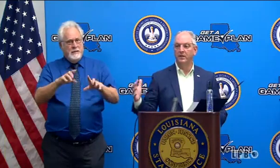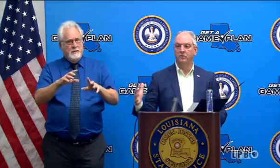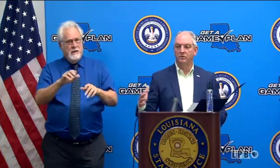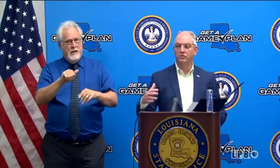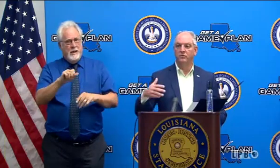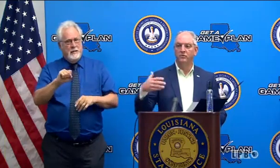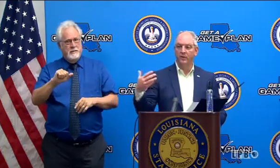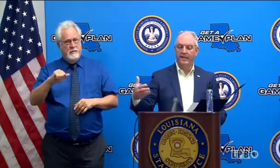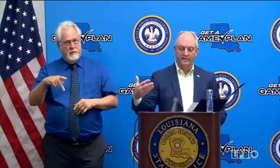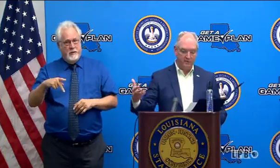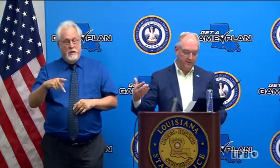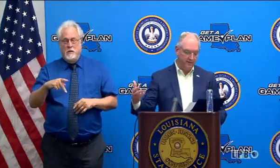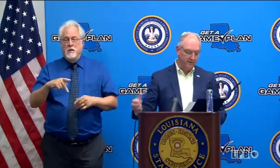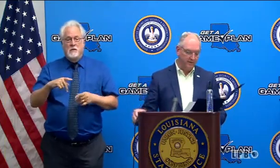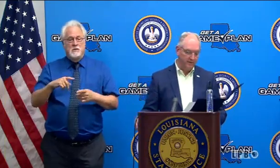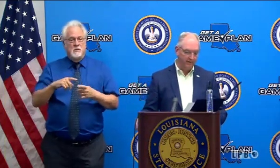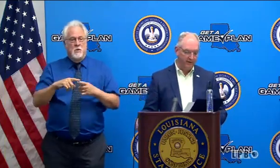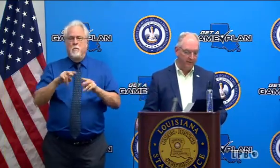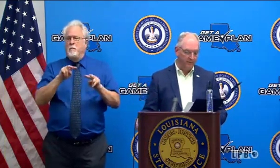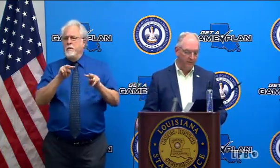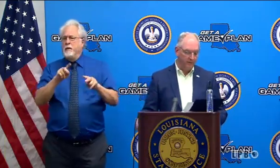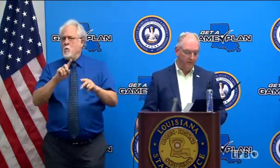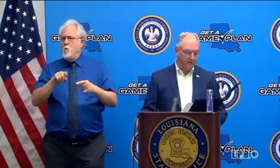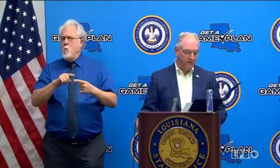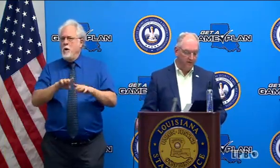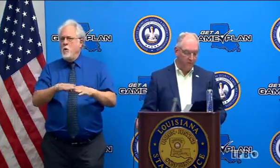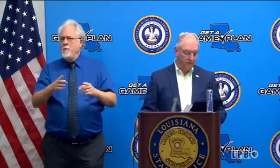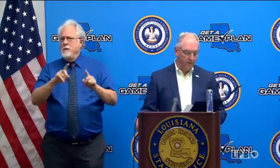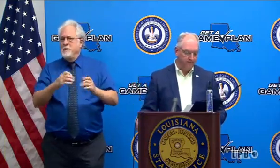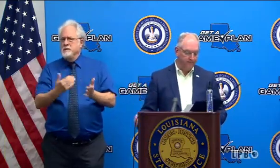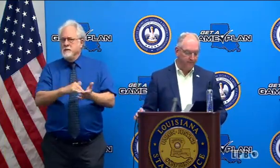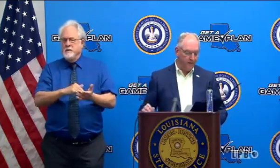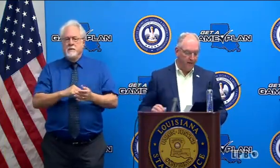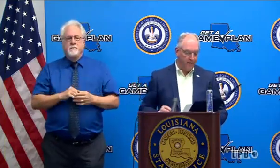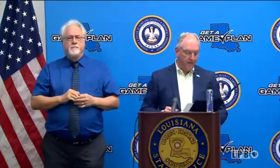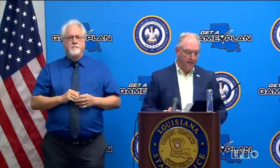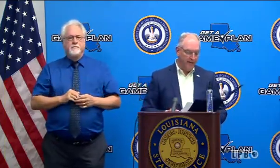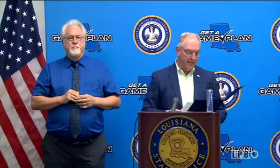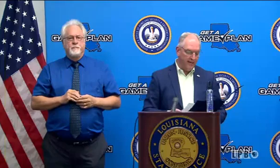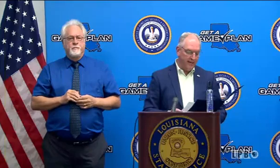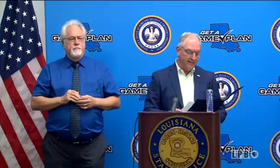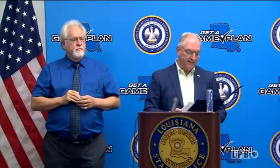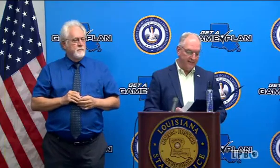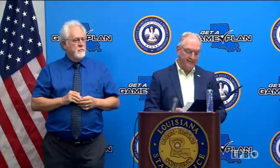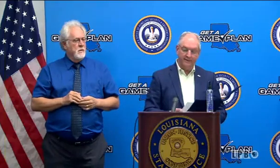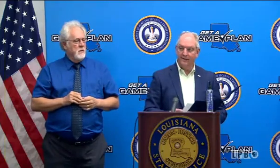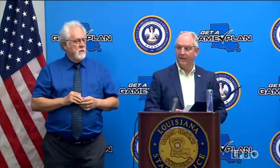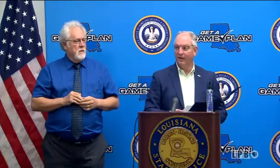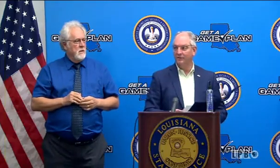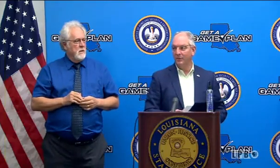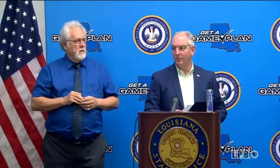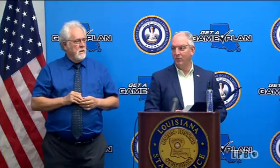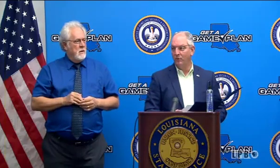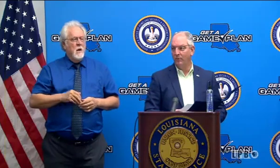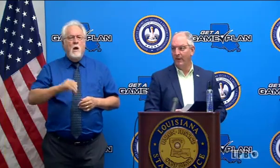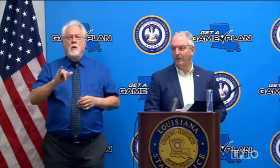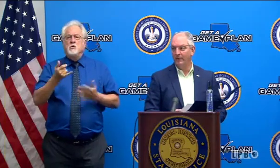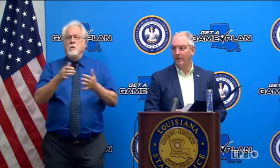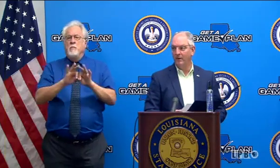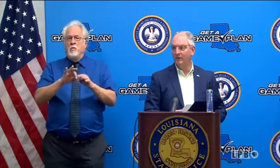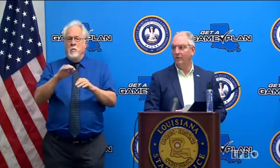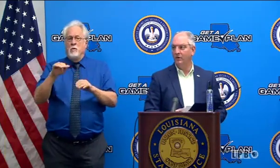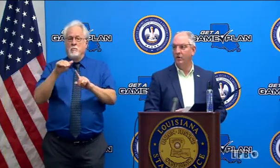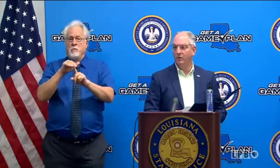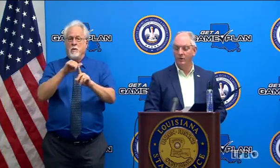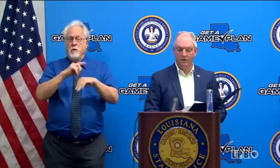So pay attention to when that testing is going to be available for you. This is also an important reminder